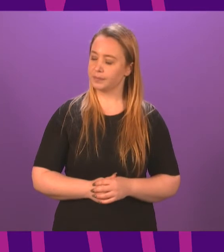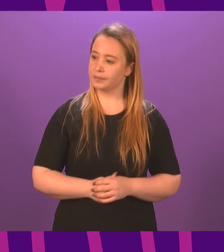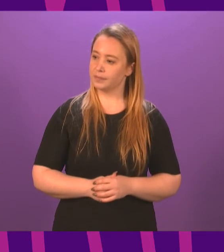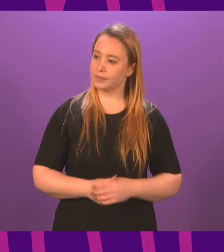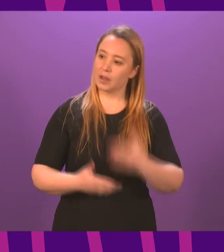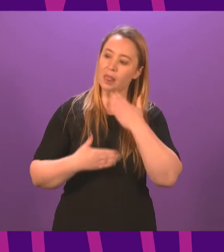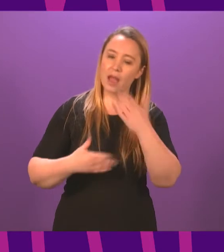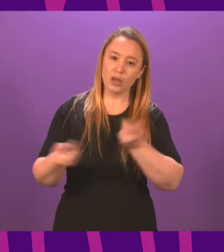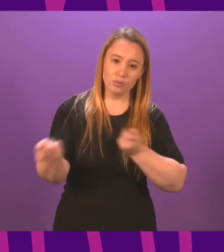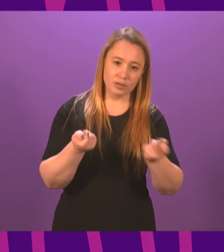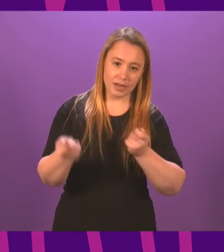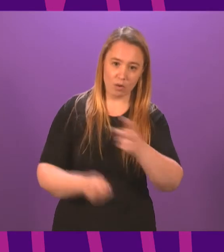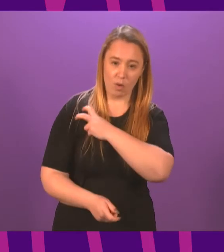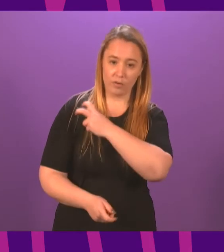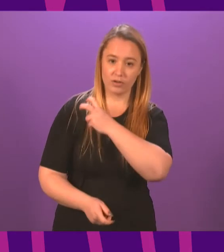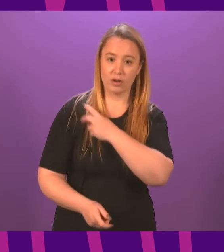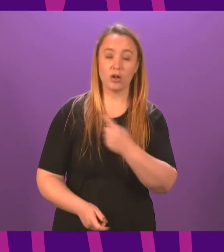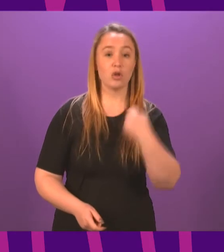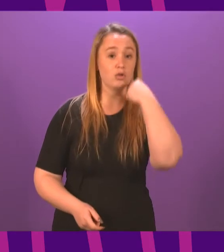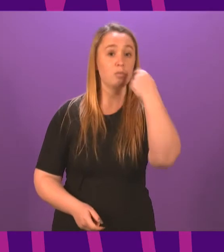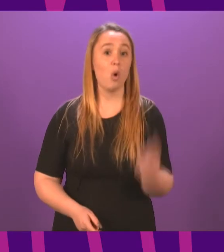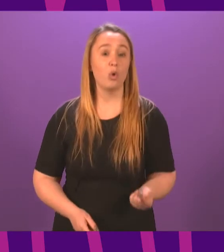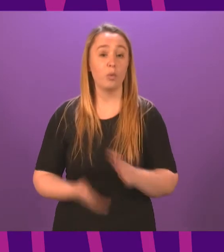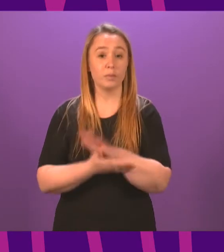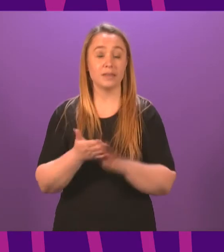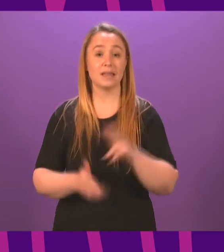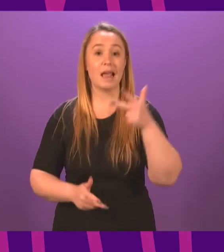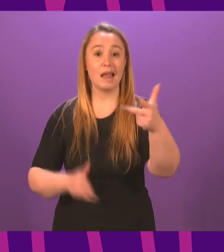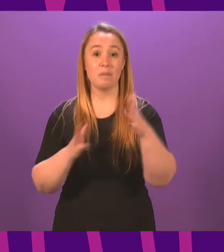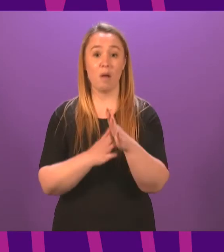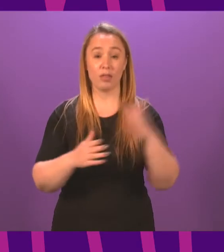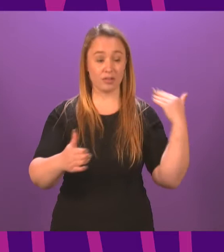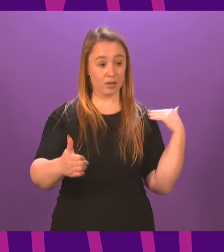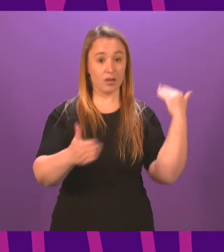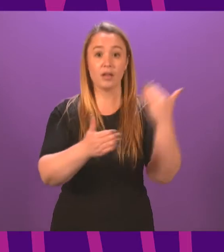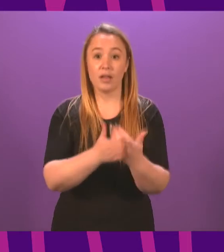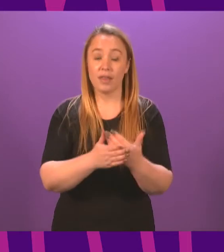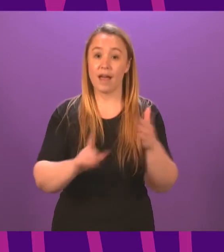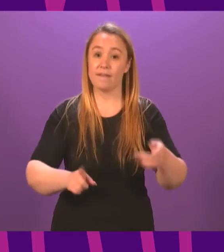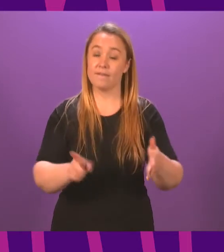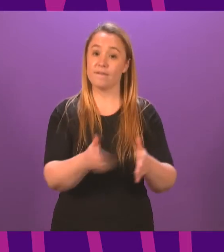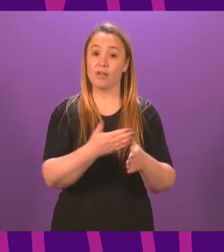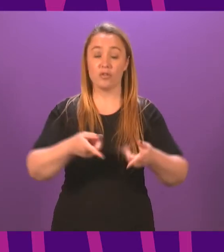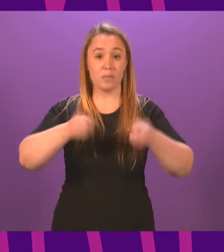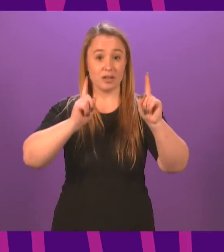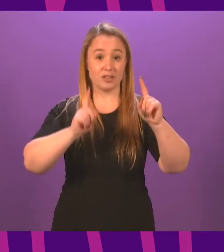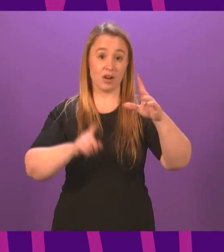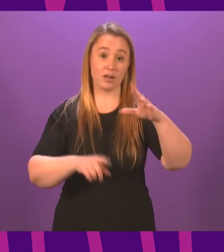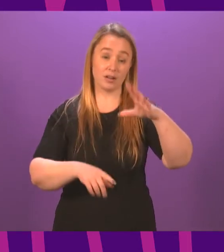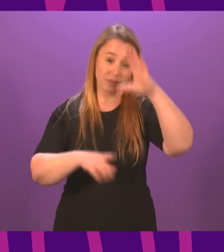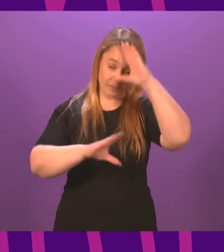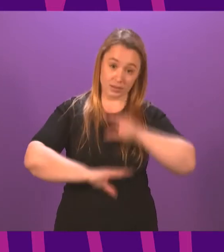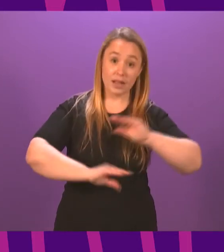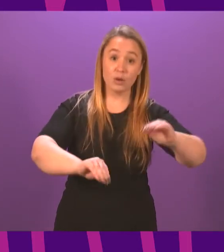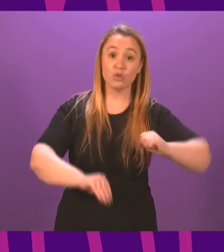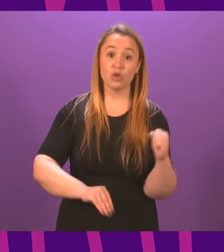Presiding Officer. Tomorrow marks 8 months to the day since the First Minister told the people of Scotland we were facing the biggest